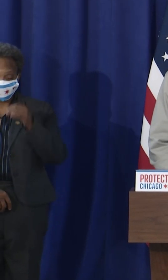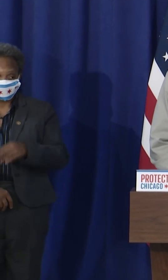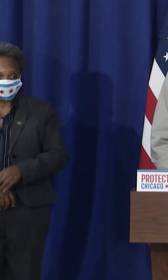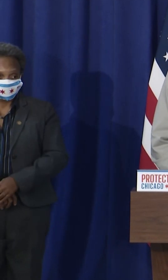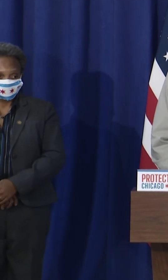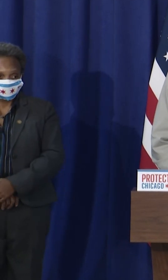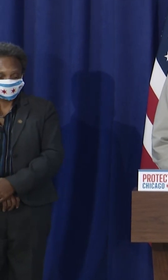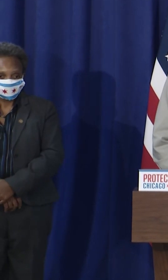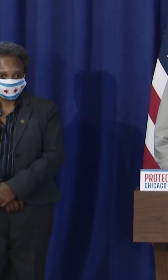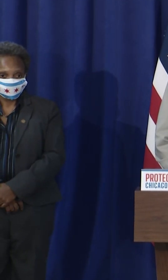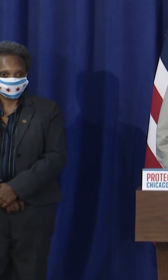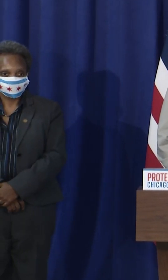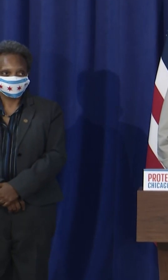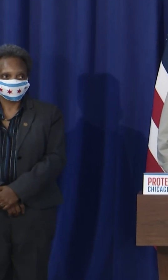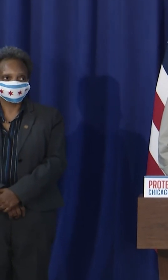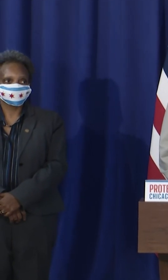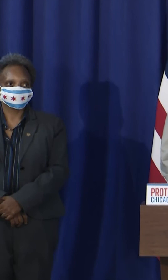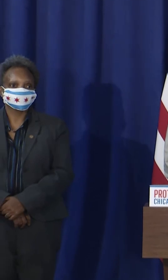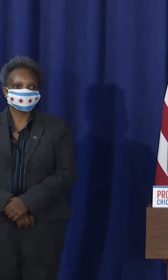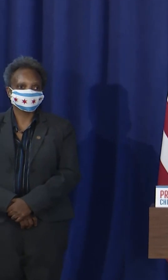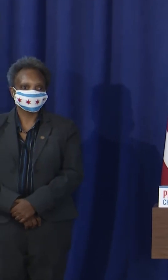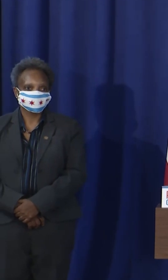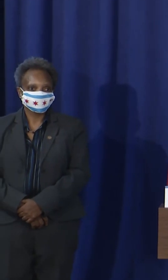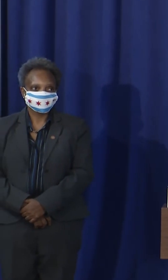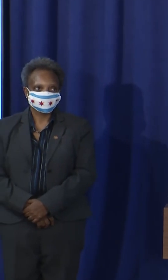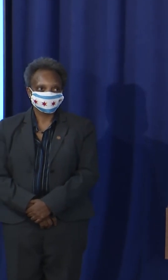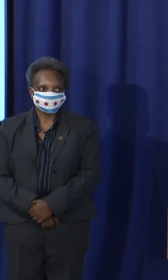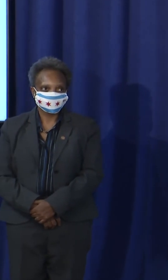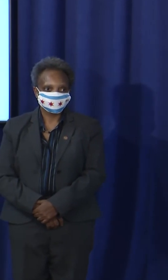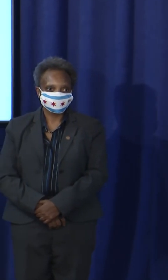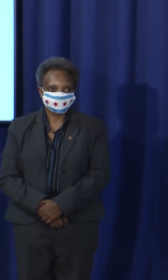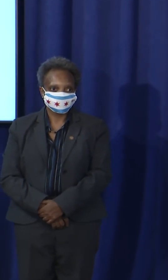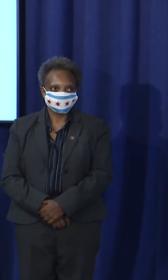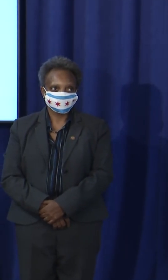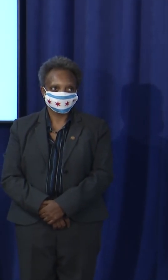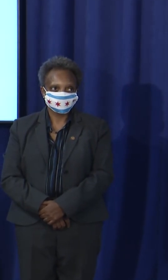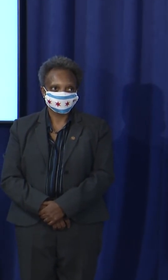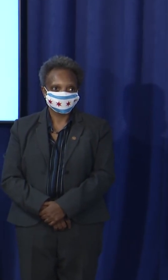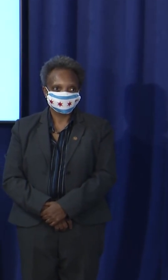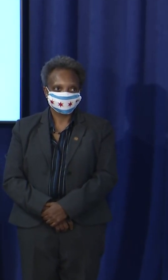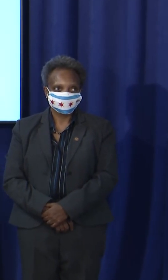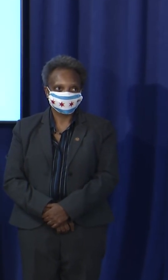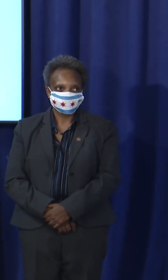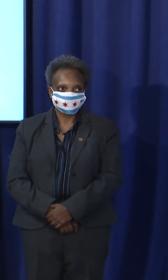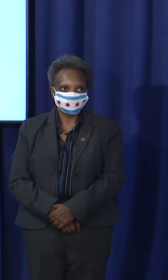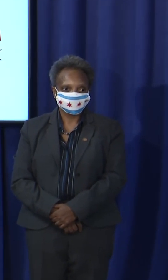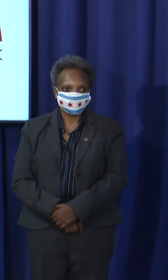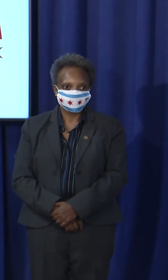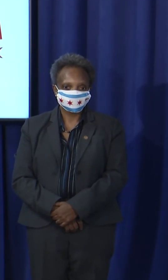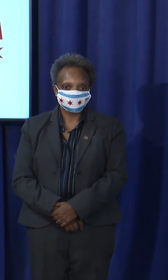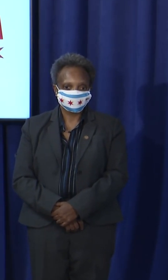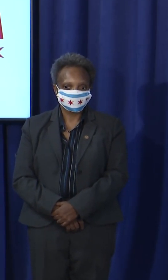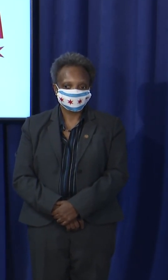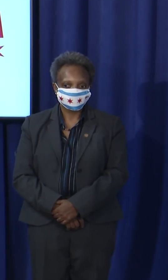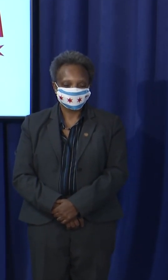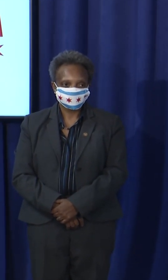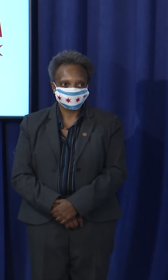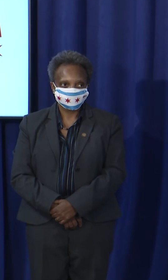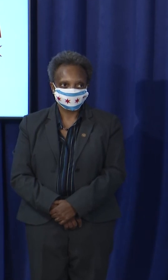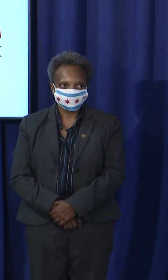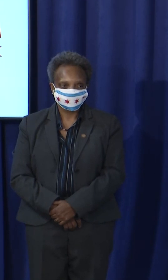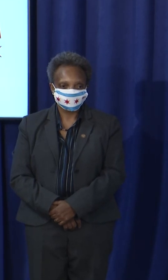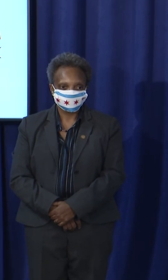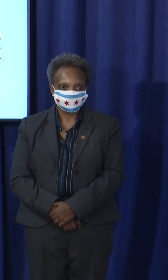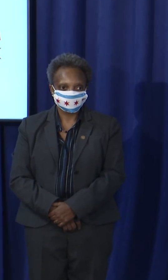hospitales. Estamos viendo pacientes con enfermedad severa. COVID-19 sigue siendo bastante peligroso. Tenemos